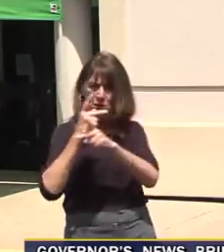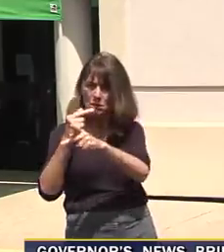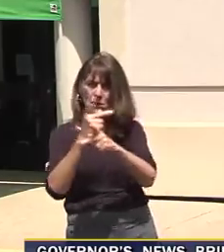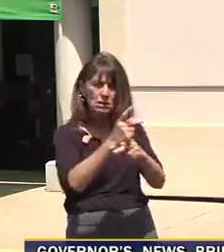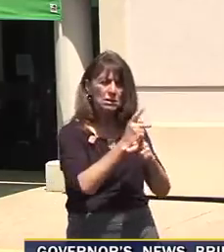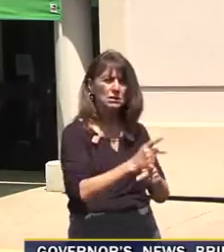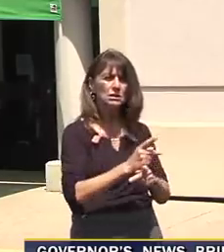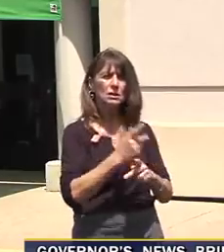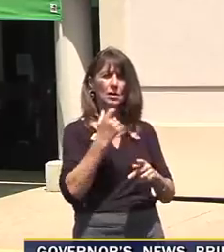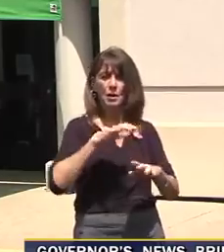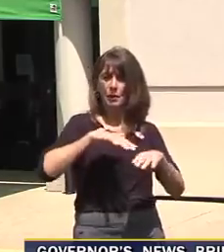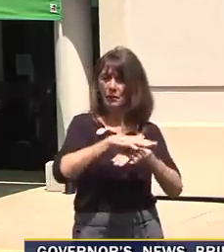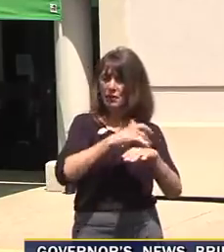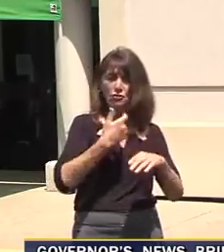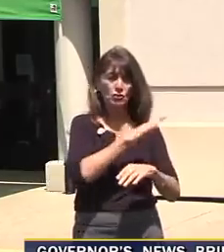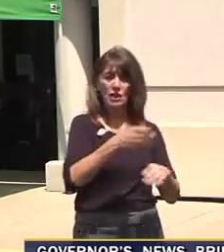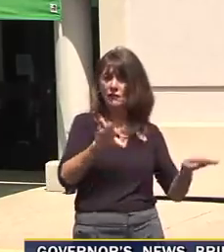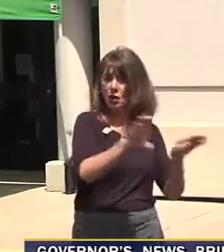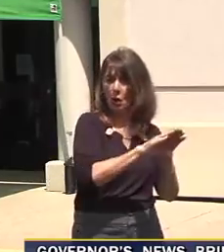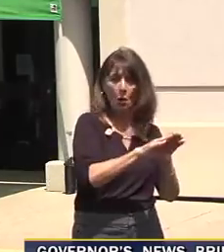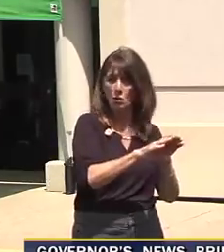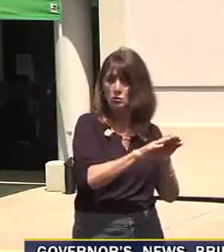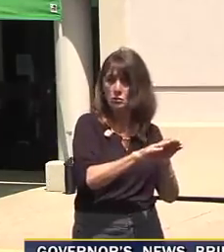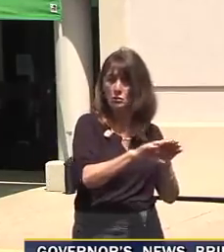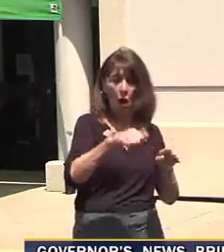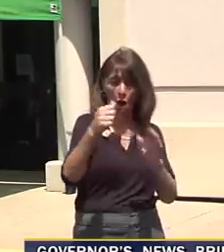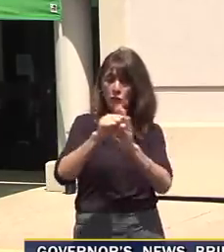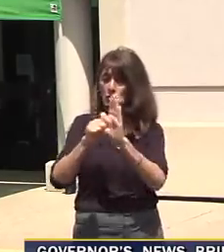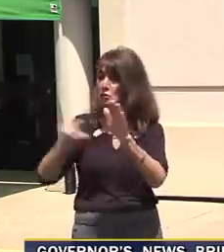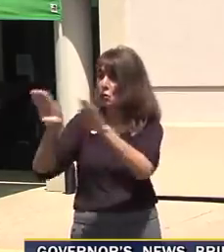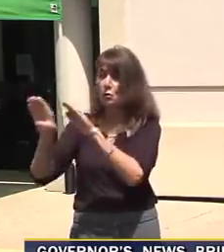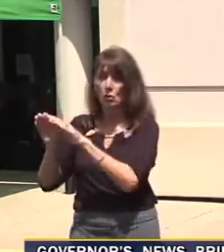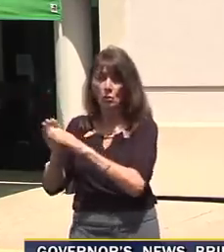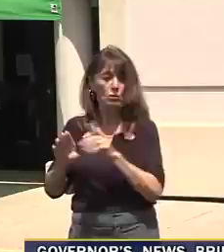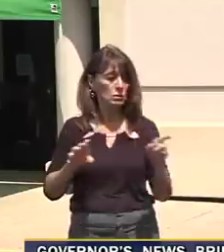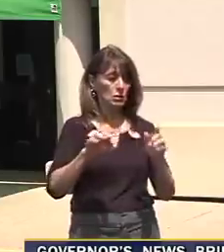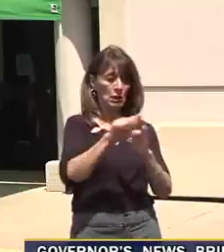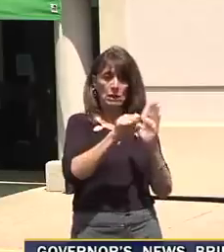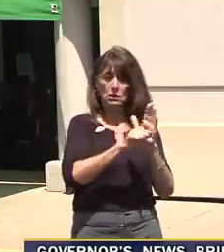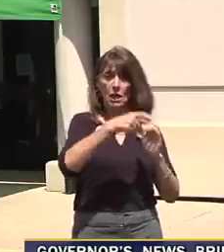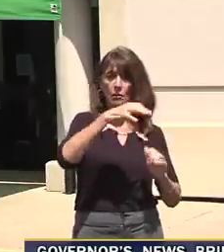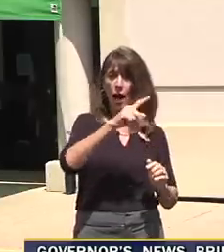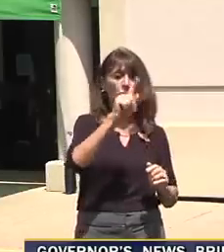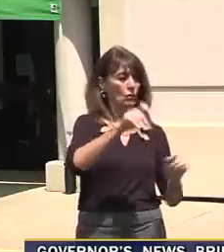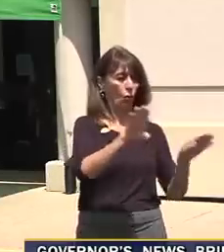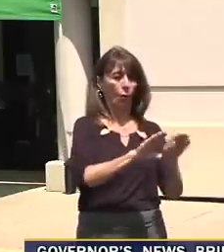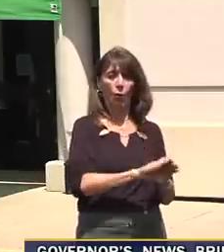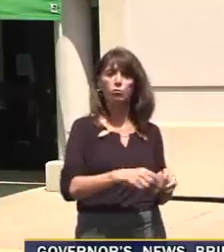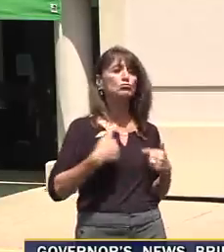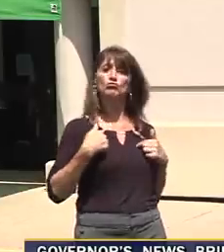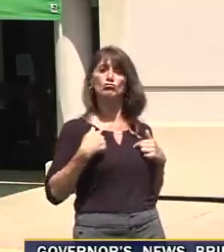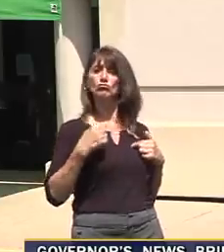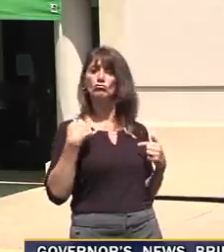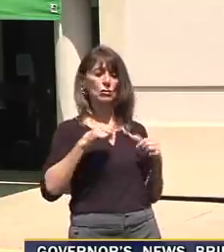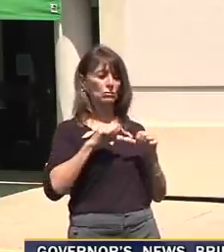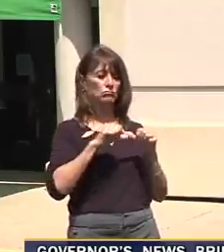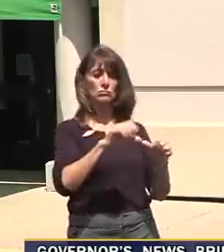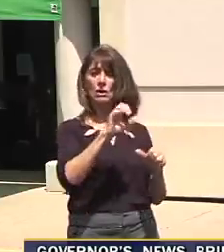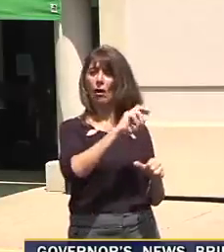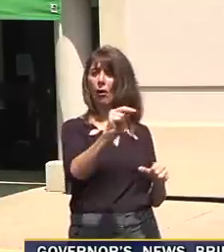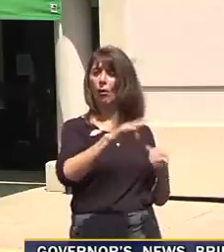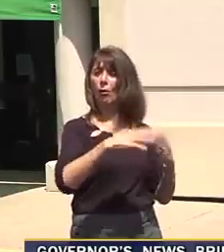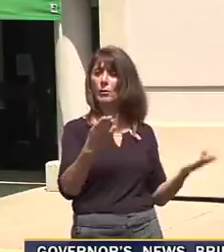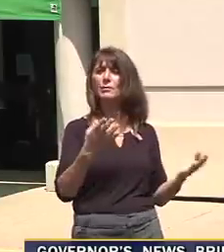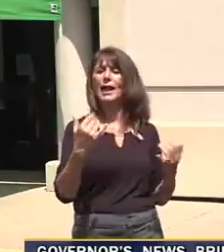never close down our beaches, unlike our neighbors. We never close down our state parks, unlike our neighbors. And now, as you point out, our pools